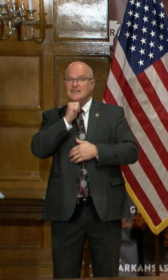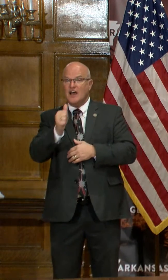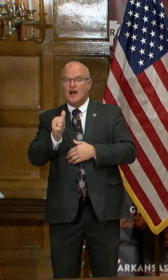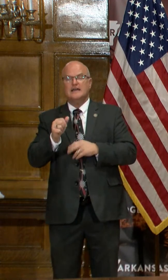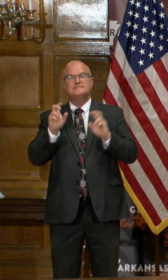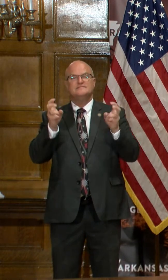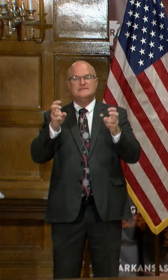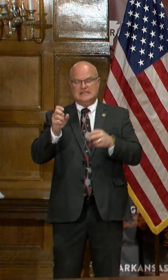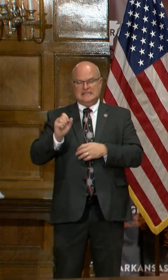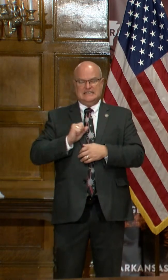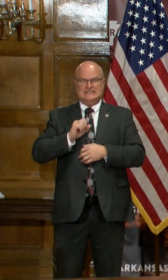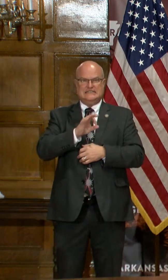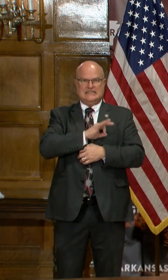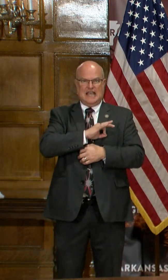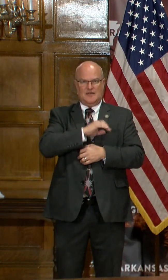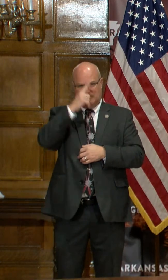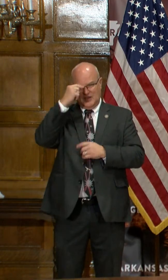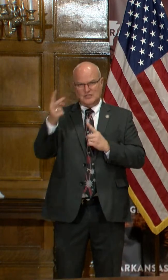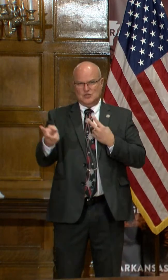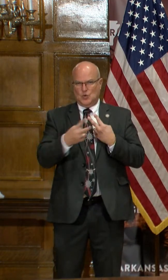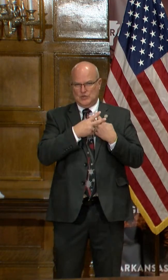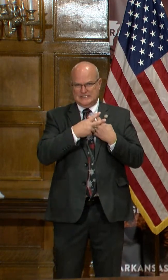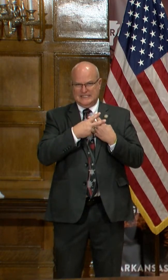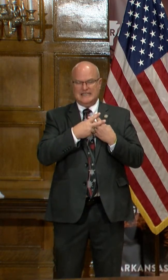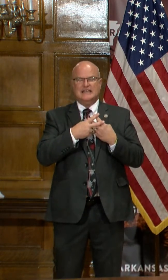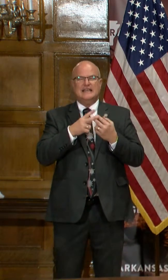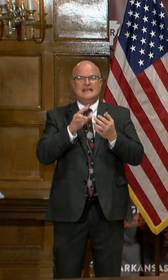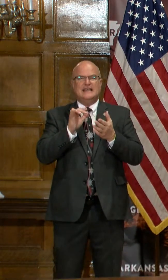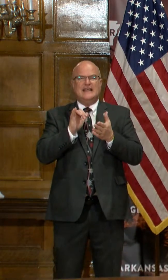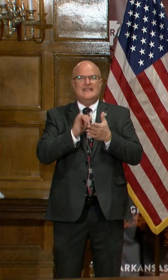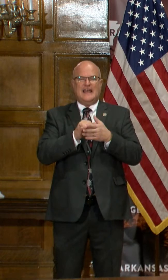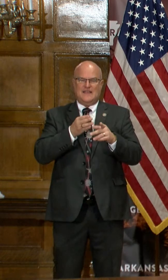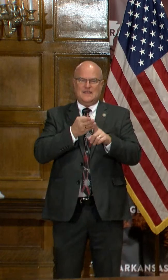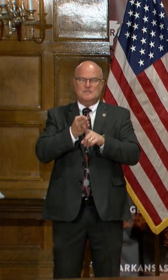staffing issues due to quarantines that are